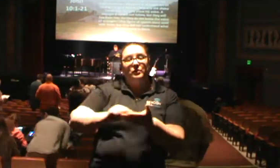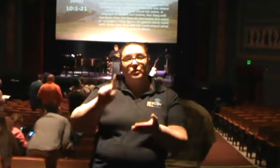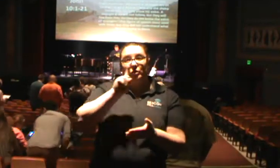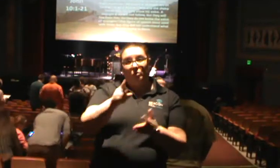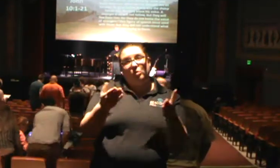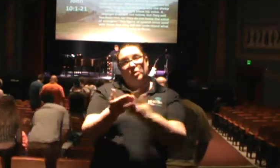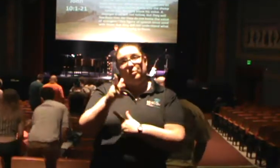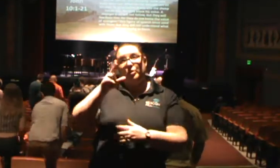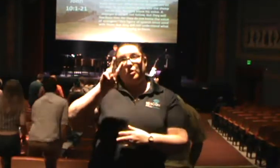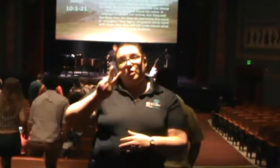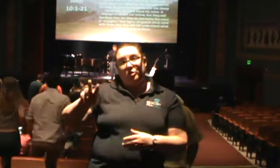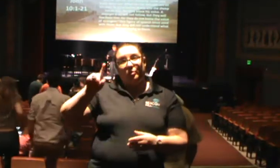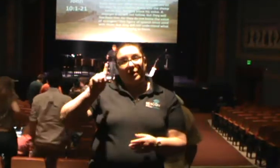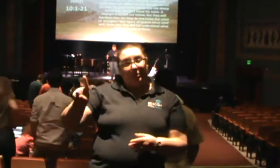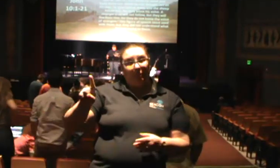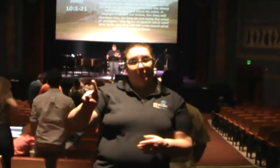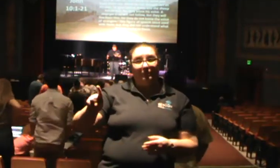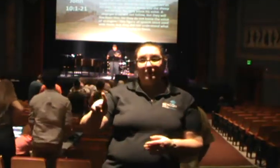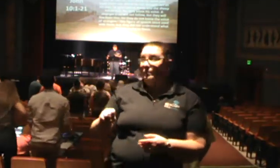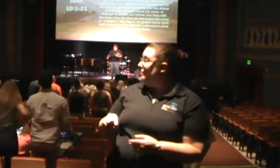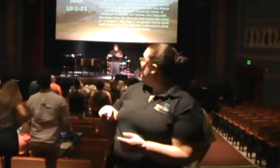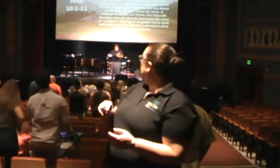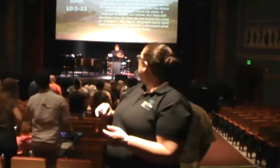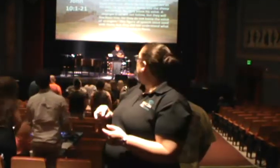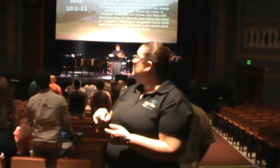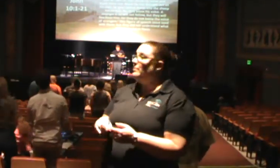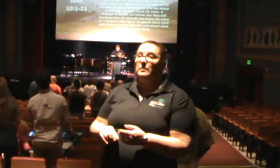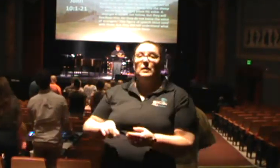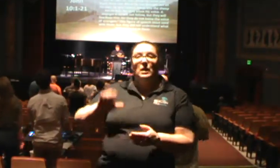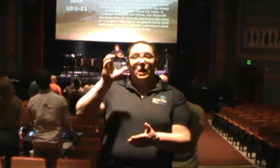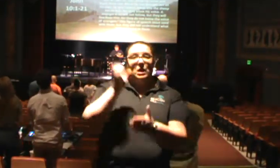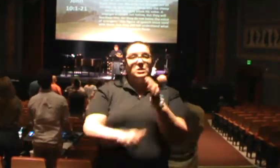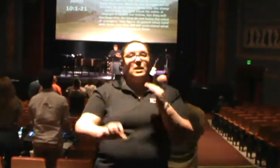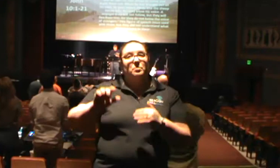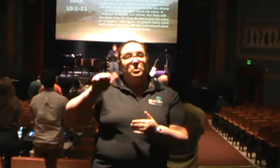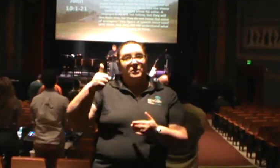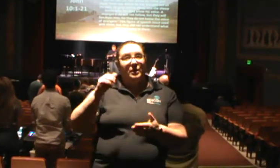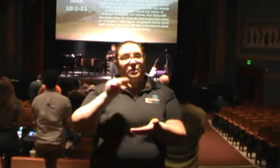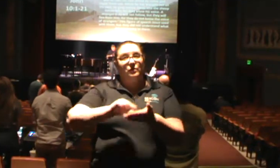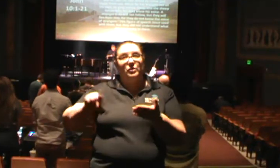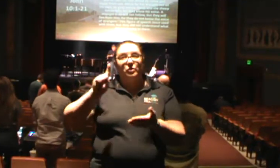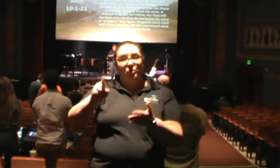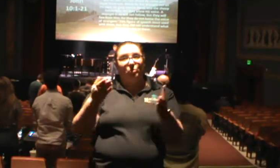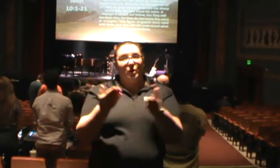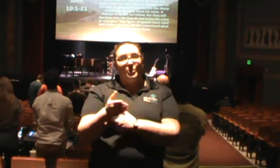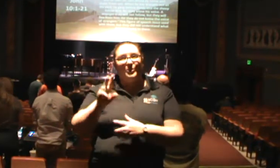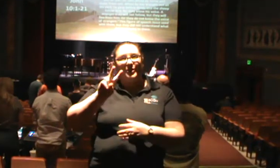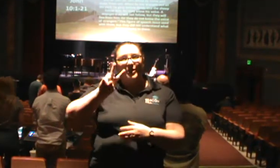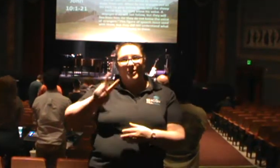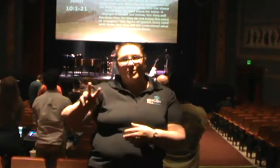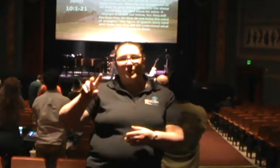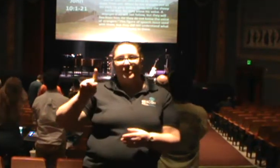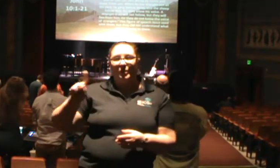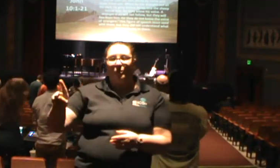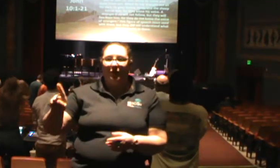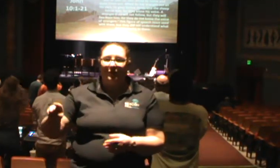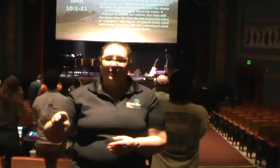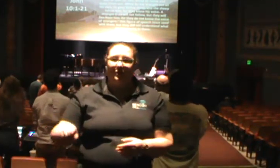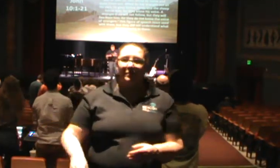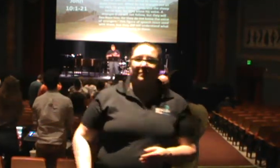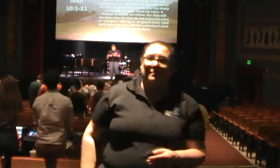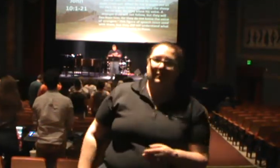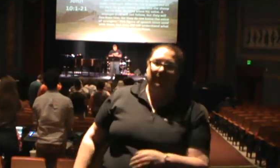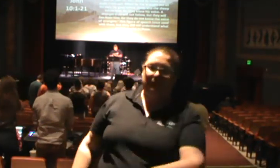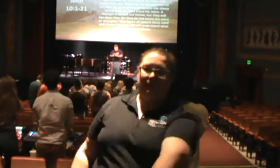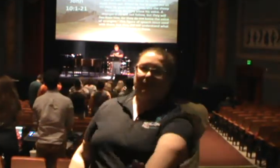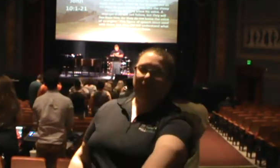through 21. John chapter 10, verses 1 through 21. The Word of God says, truly, truly, I